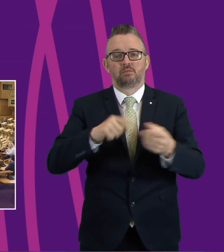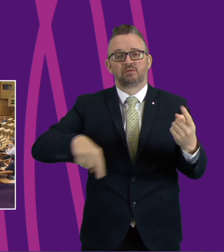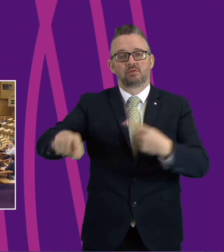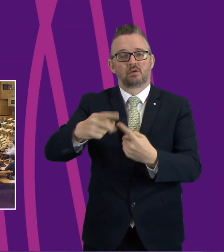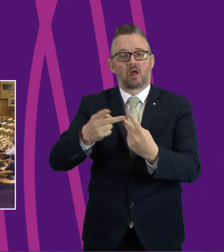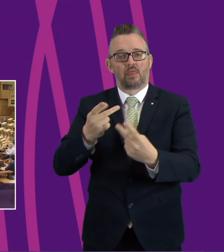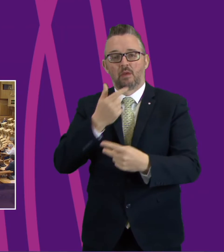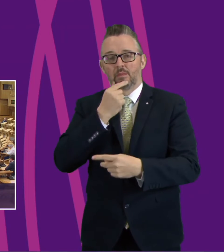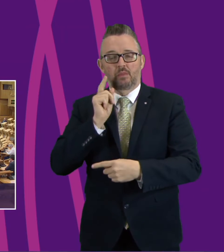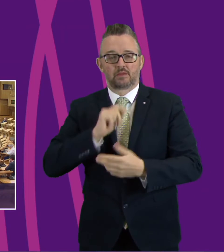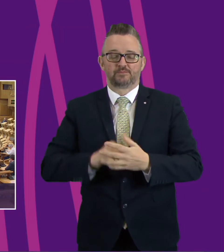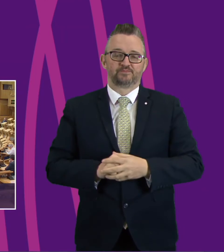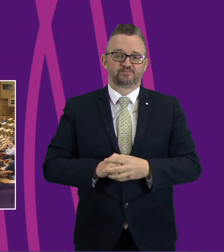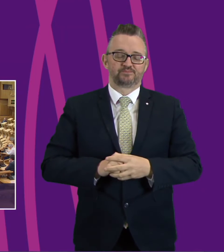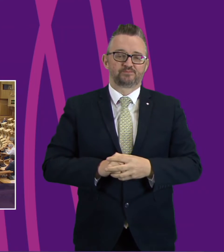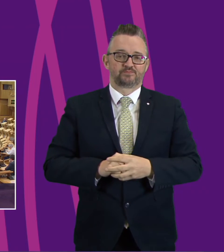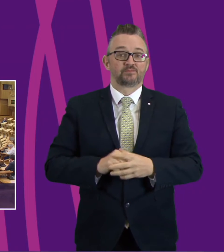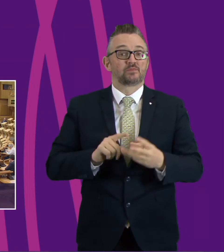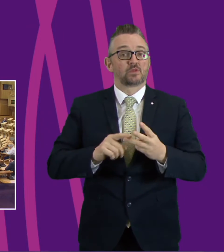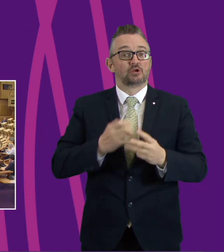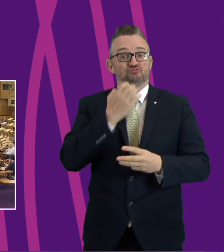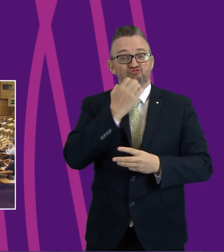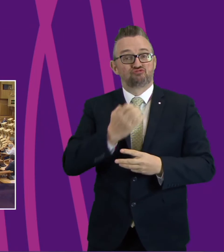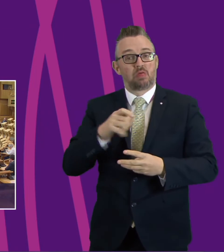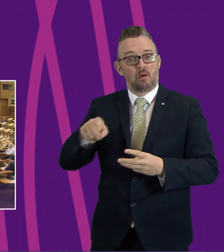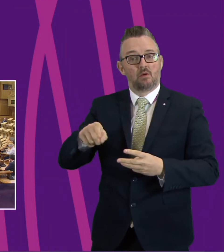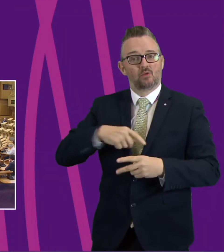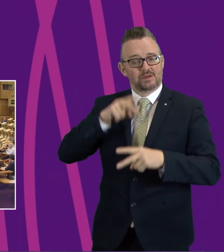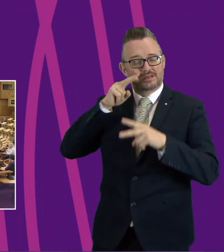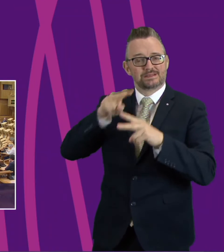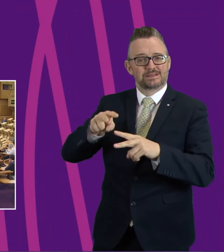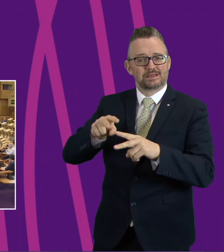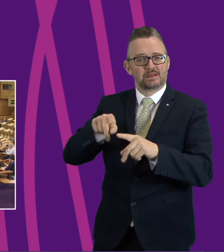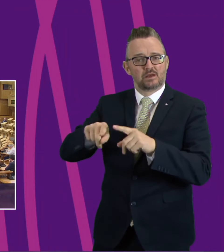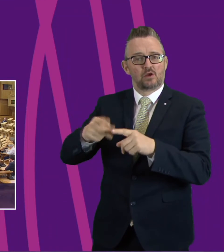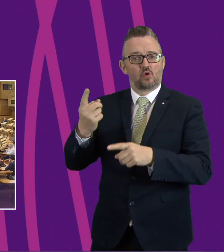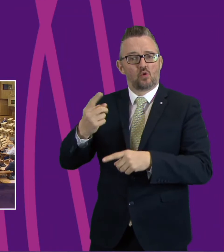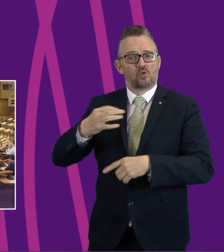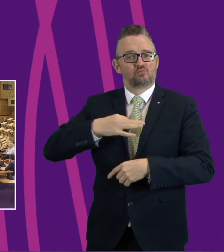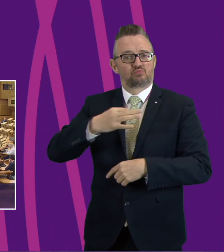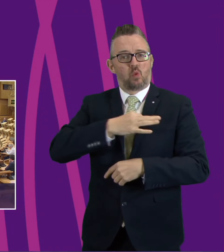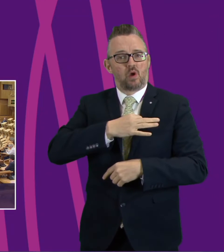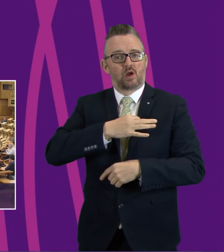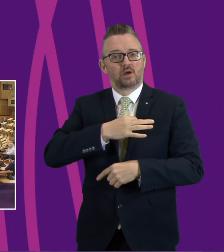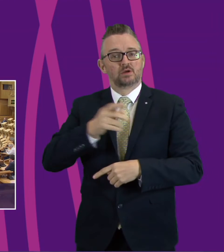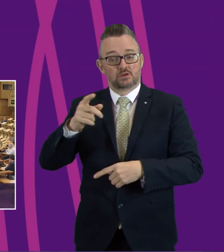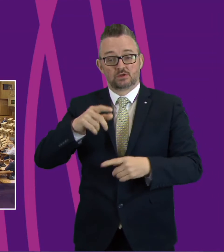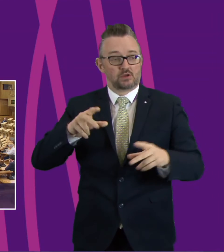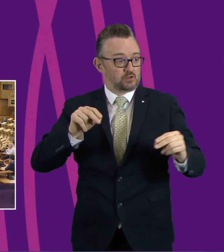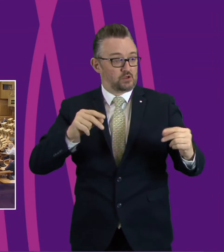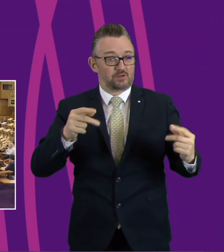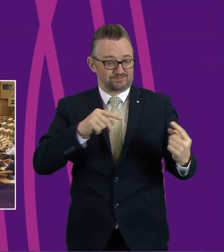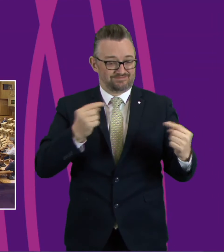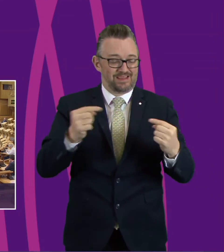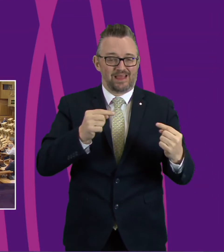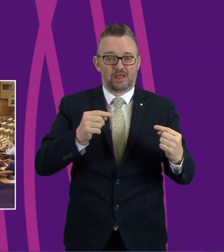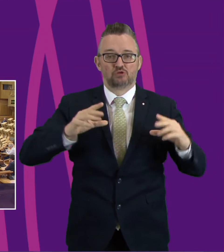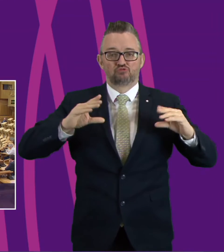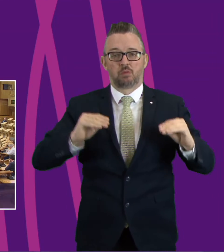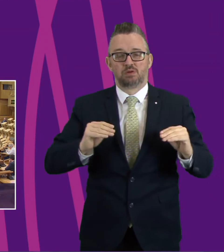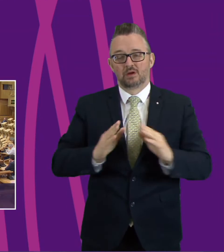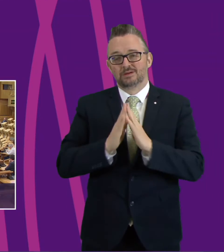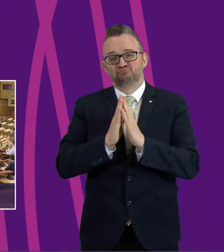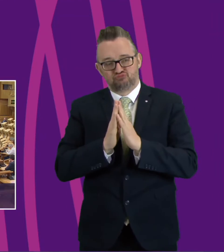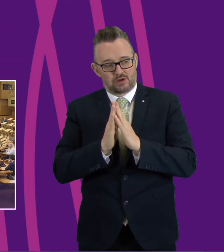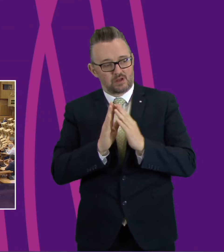And in Jerusalem, we hear the story of the Muslim and Jewish paramedics who paused to pray together after just attending to